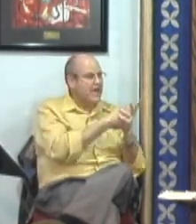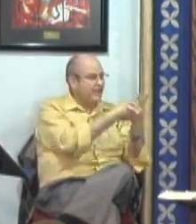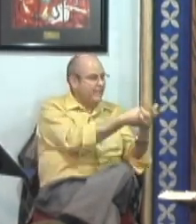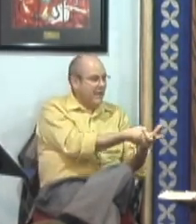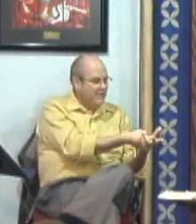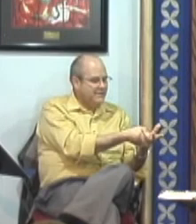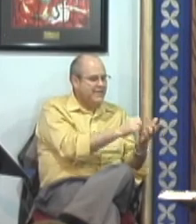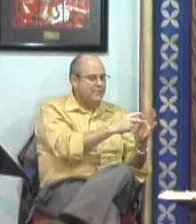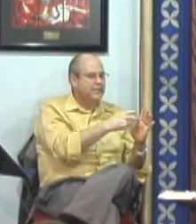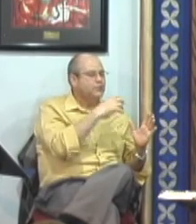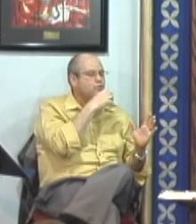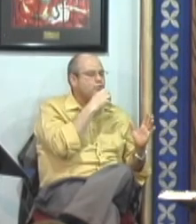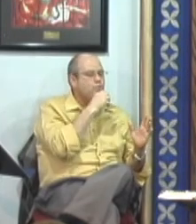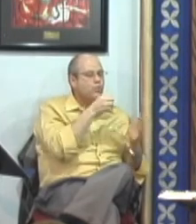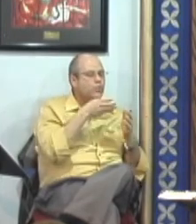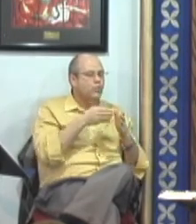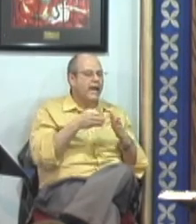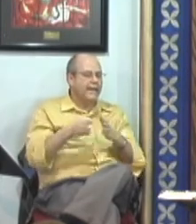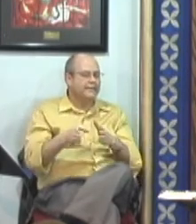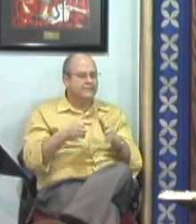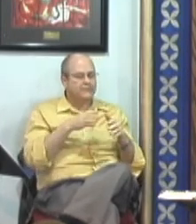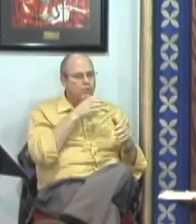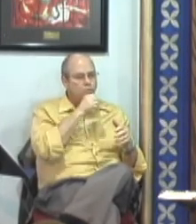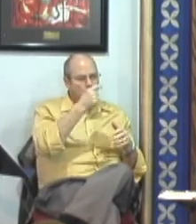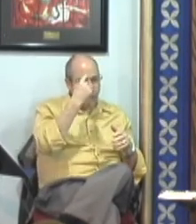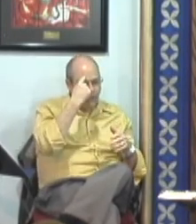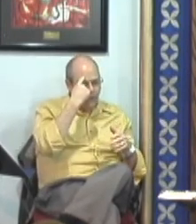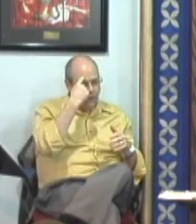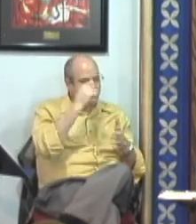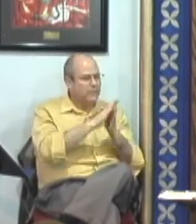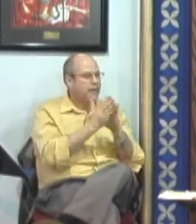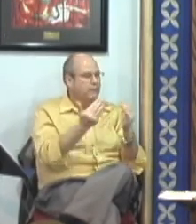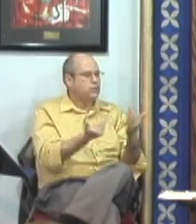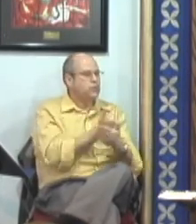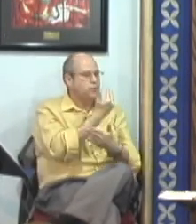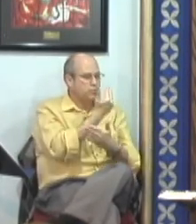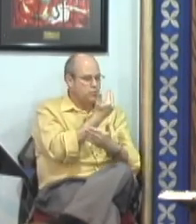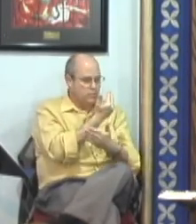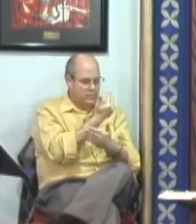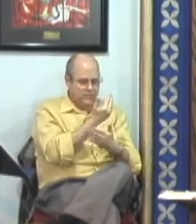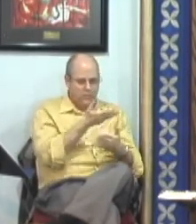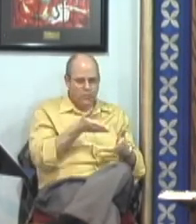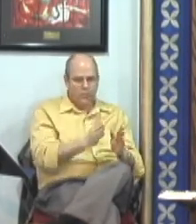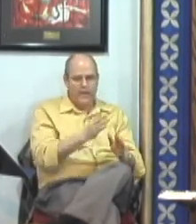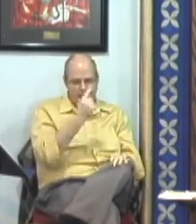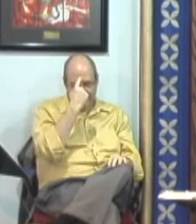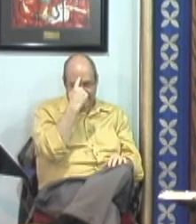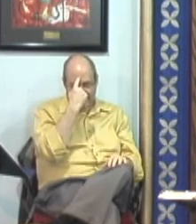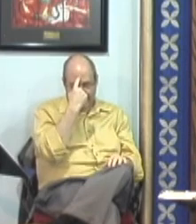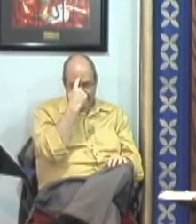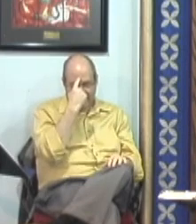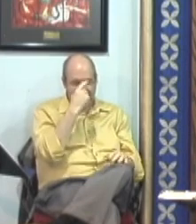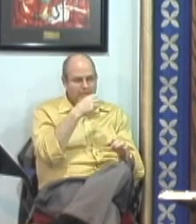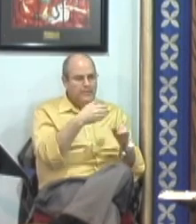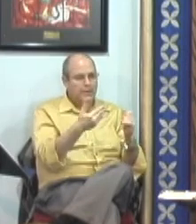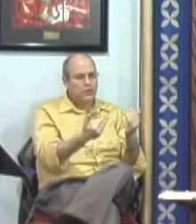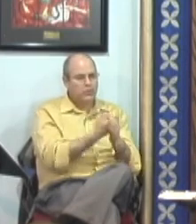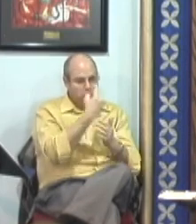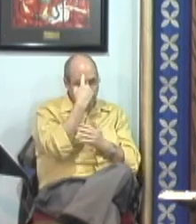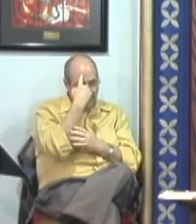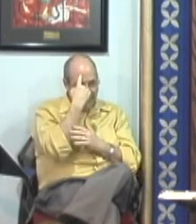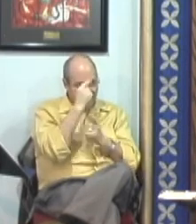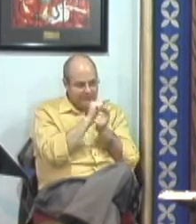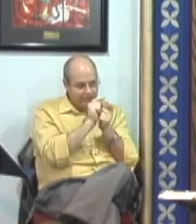means to sacrifice your old nature and become the new nature. This is what renewing your minds mean. It